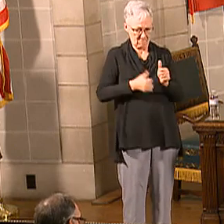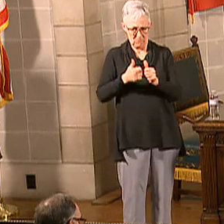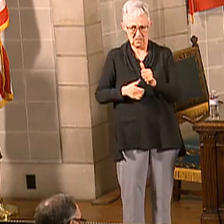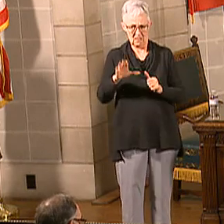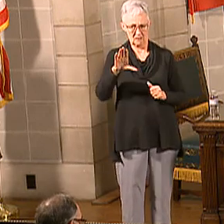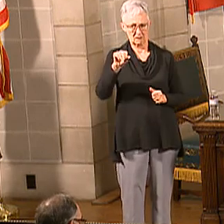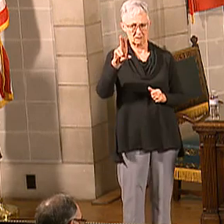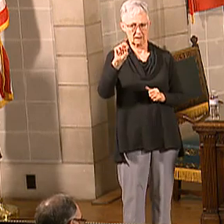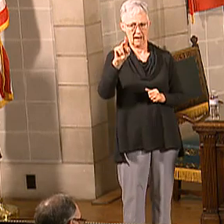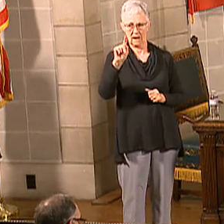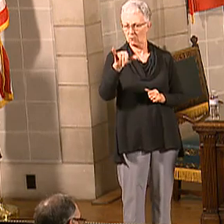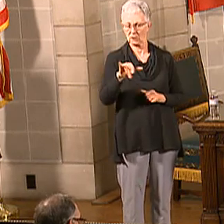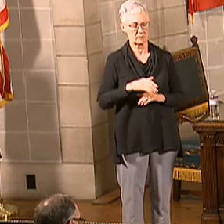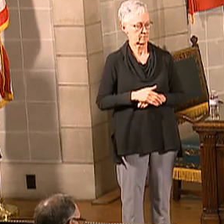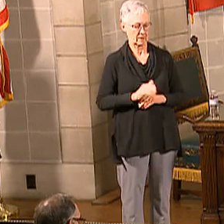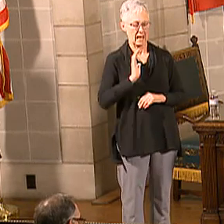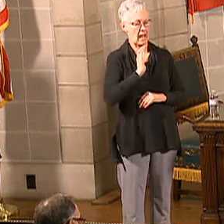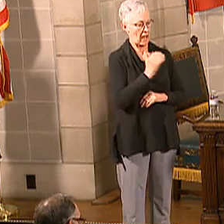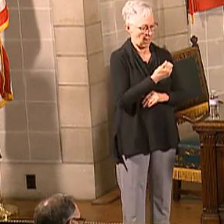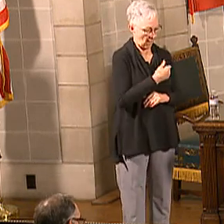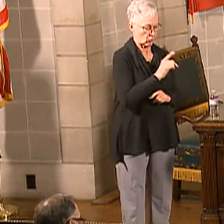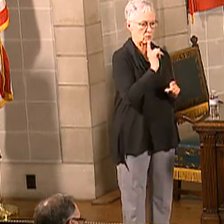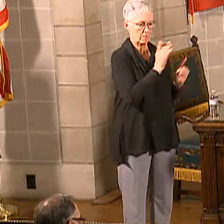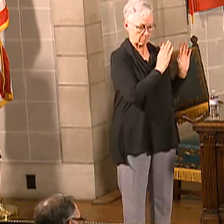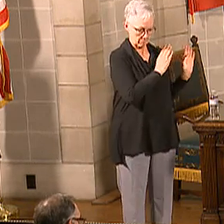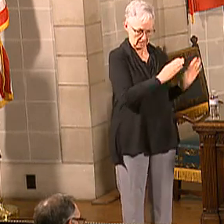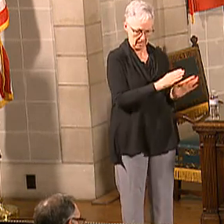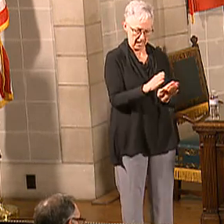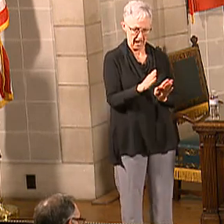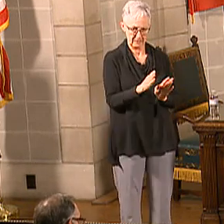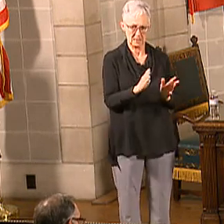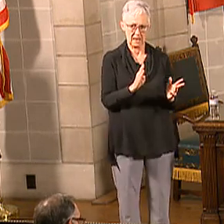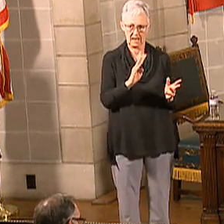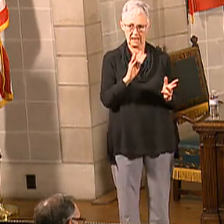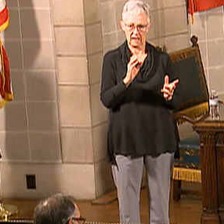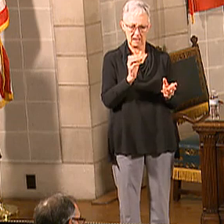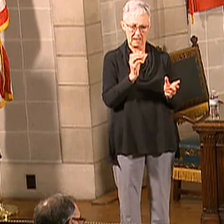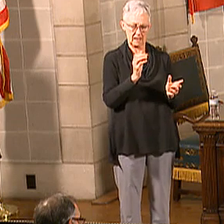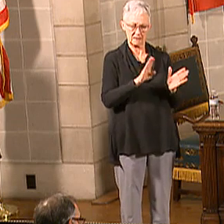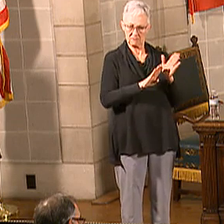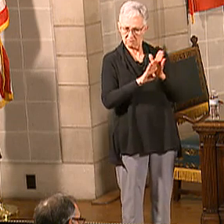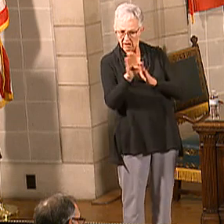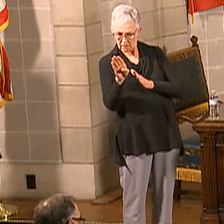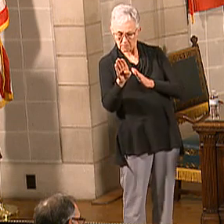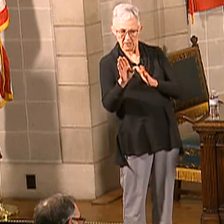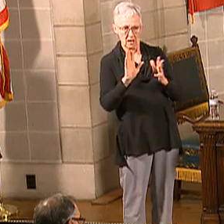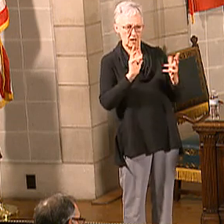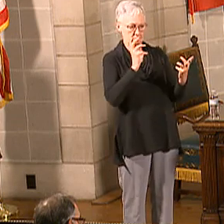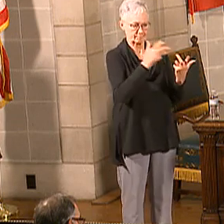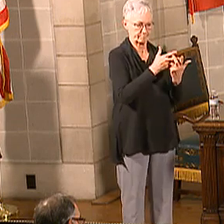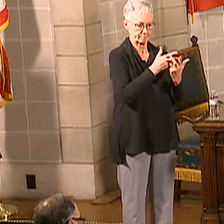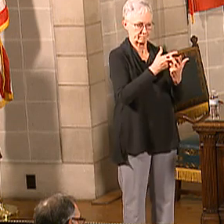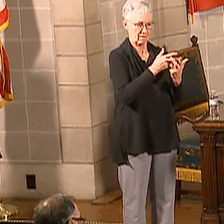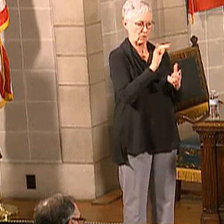geographic area of the state so that we're putting it in place at the right time for that part of the state.